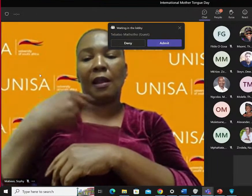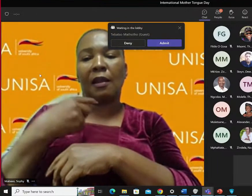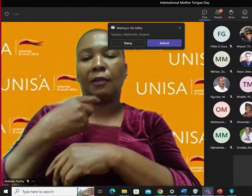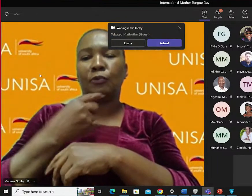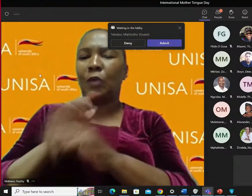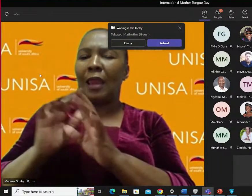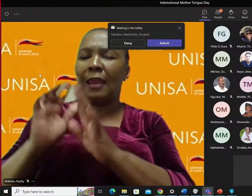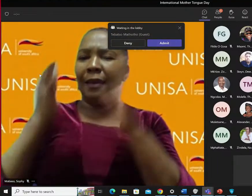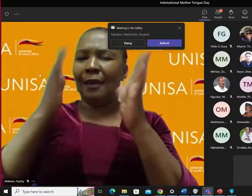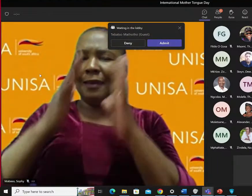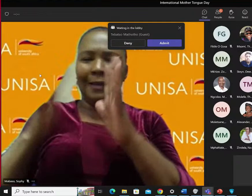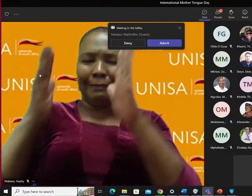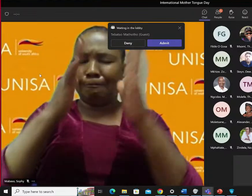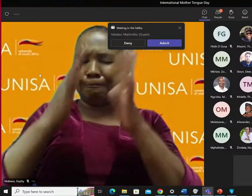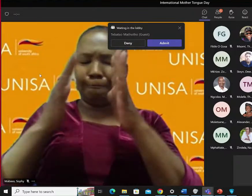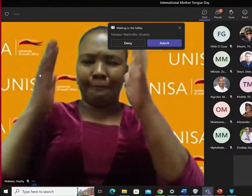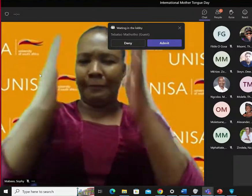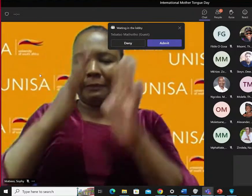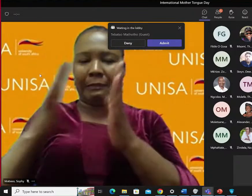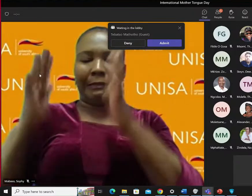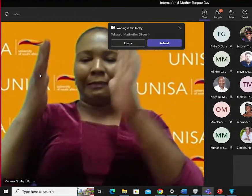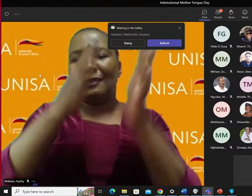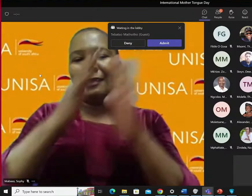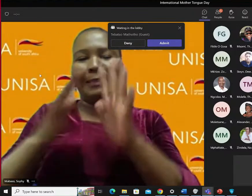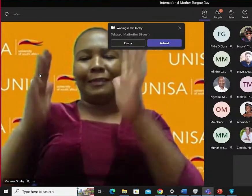gopela megolokwane.